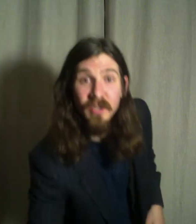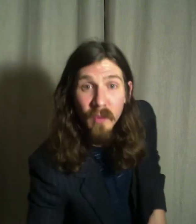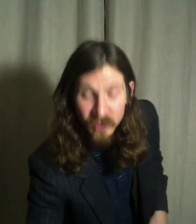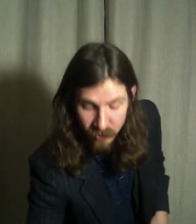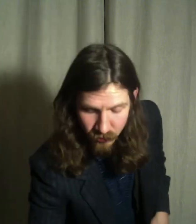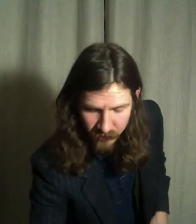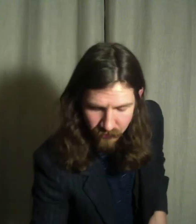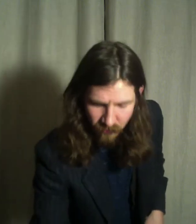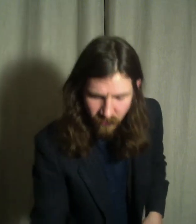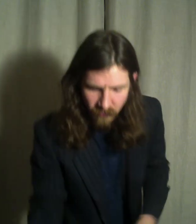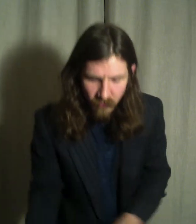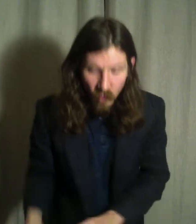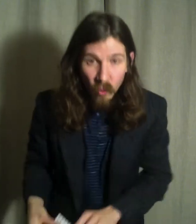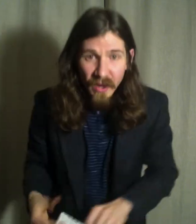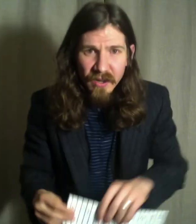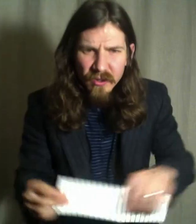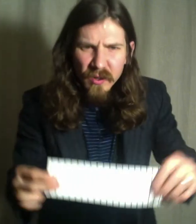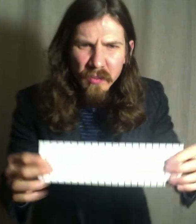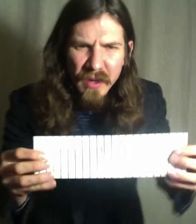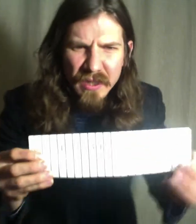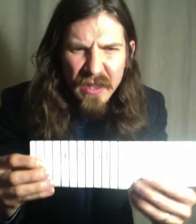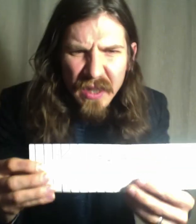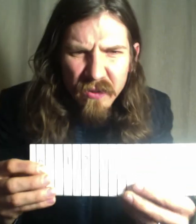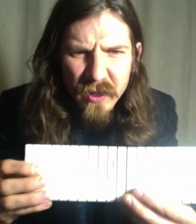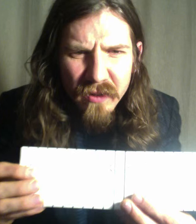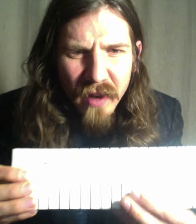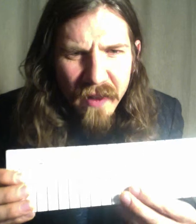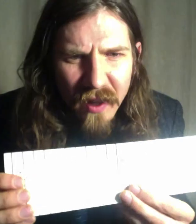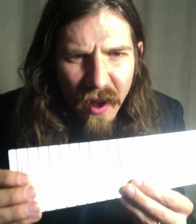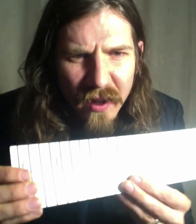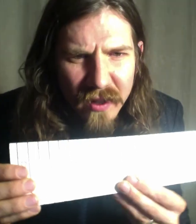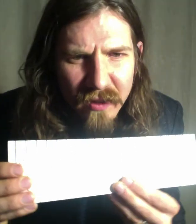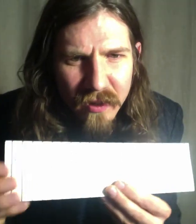there's not too much to it. We'll get into it, but it's, if we divide the octave